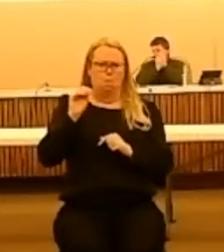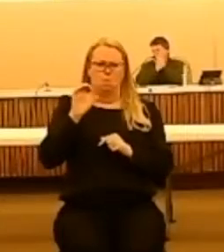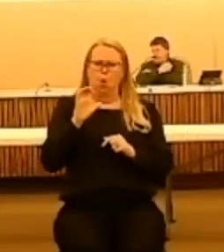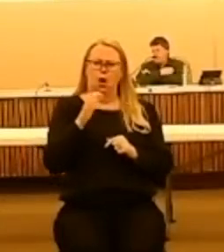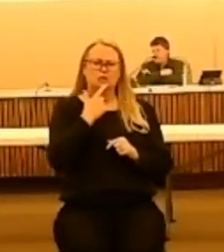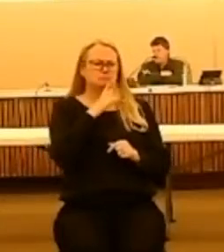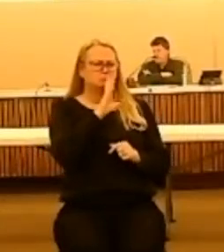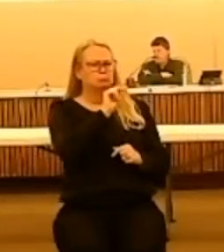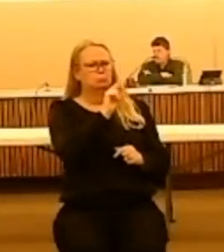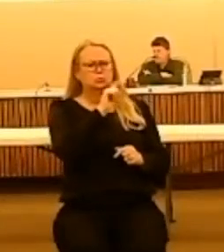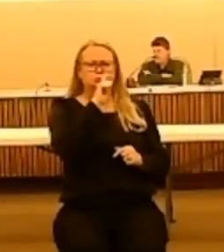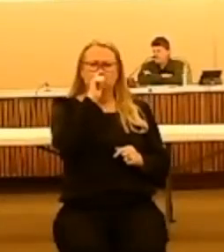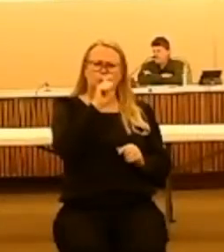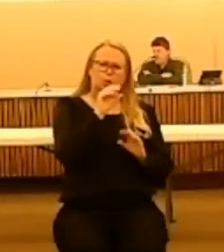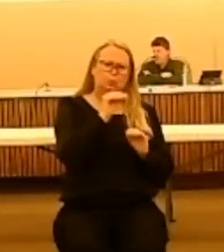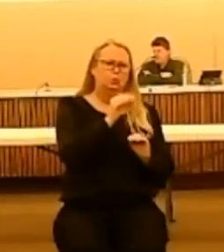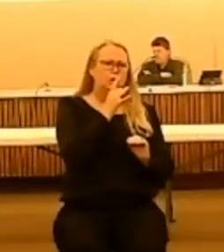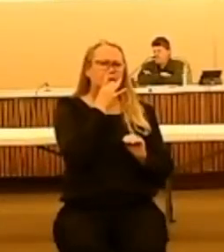not require